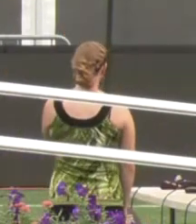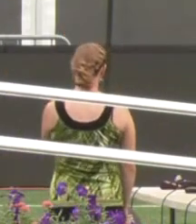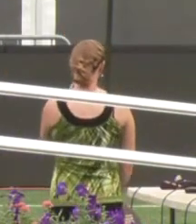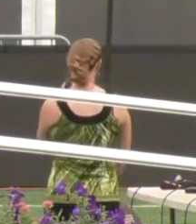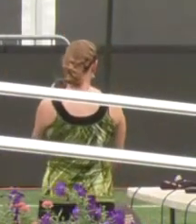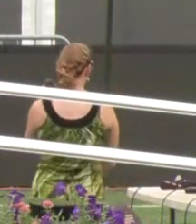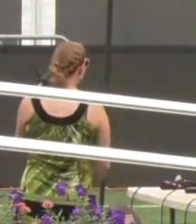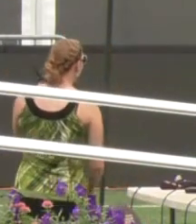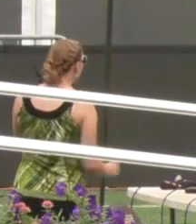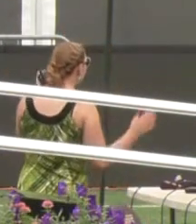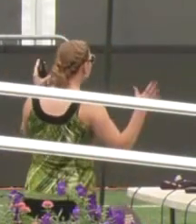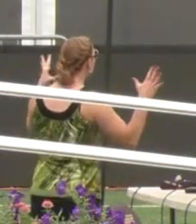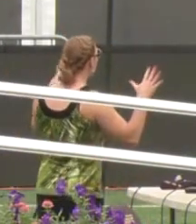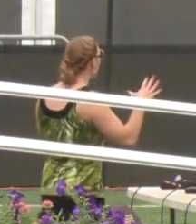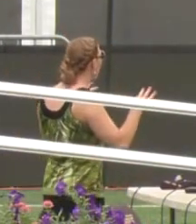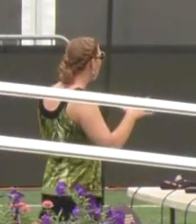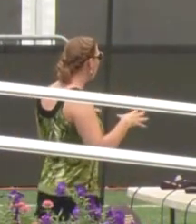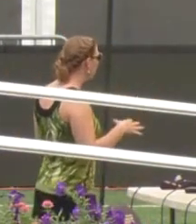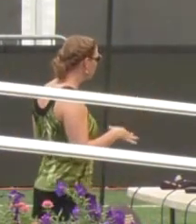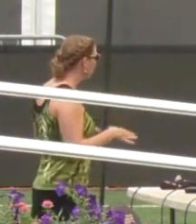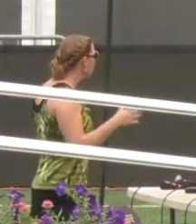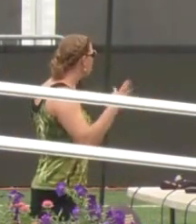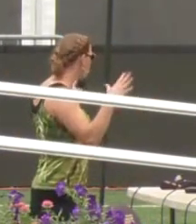Deshaun Hamilton.